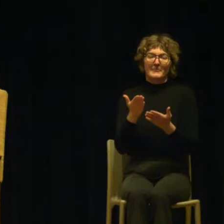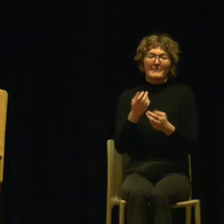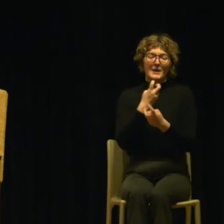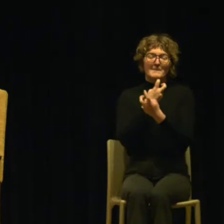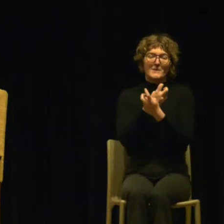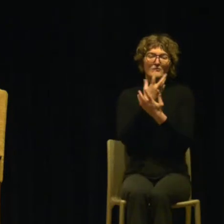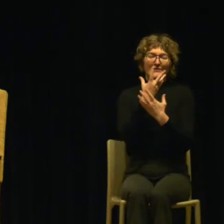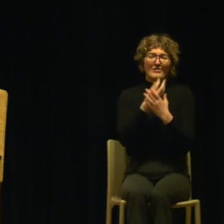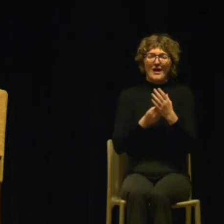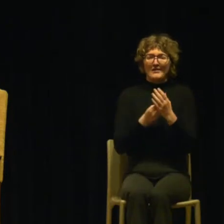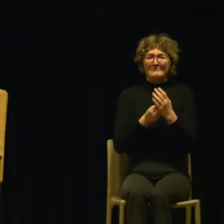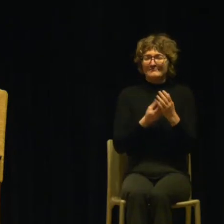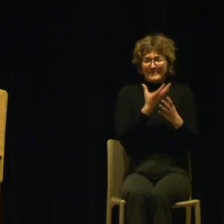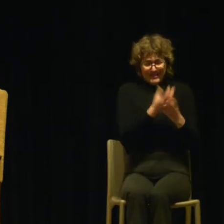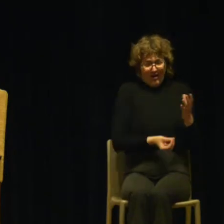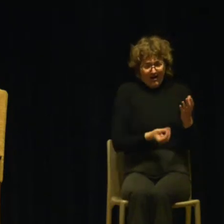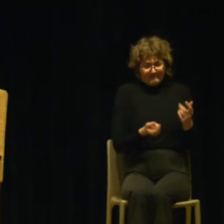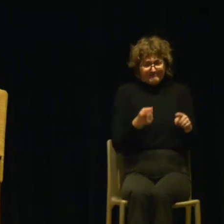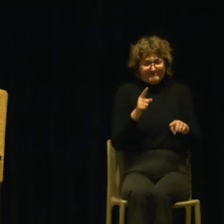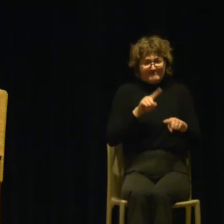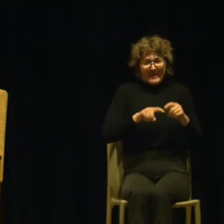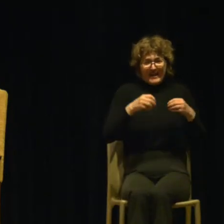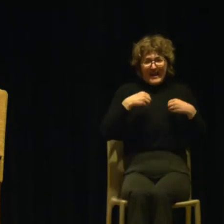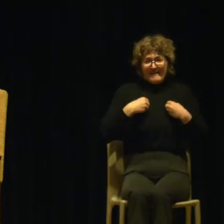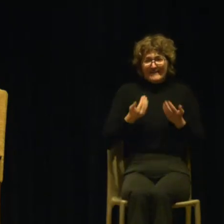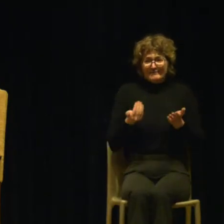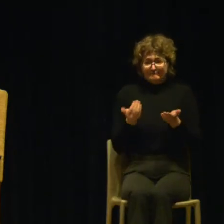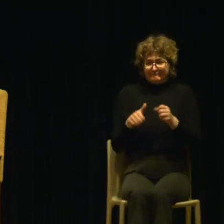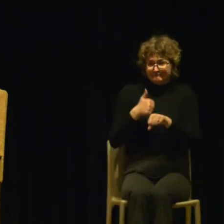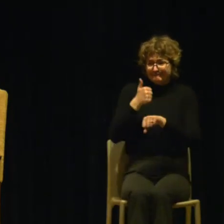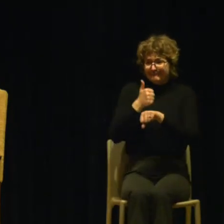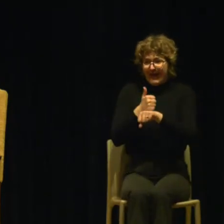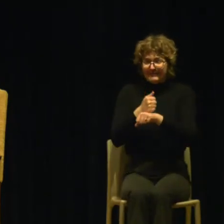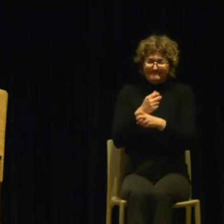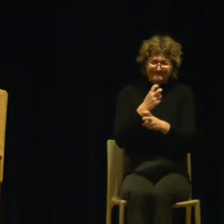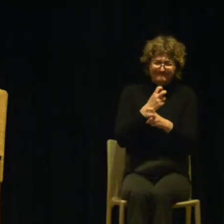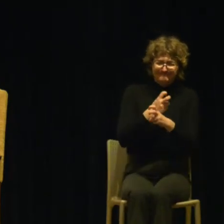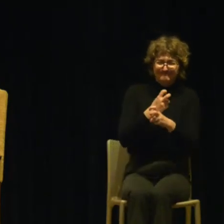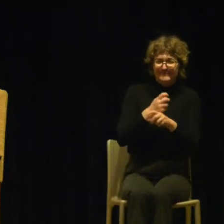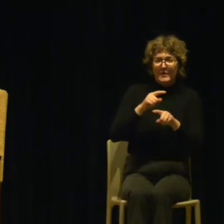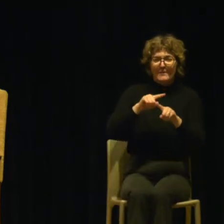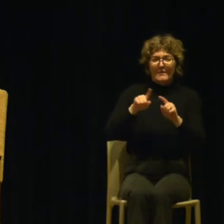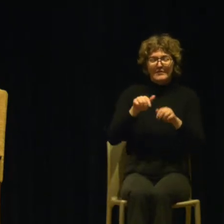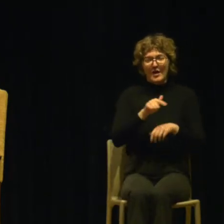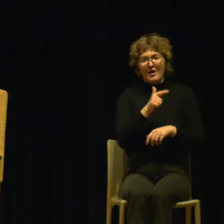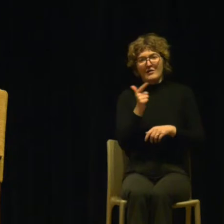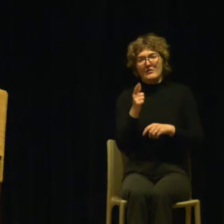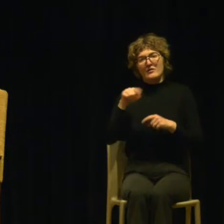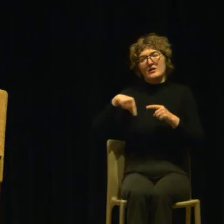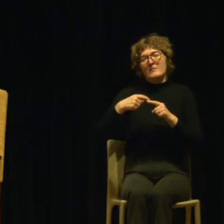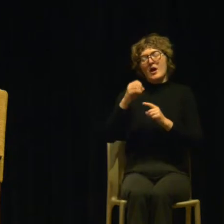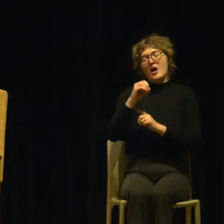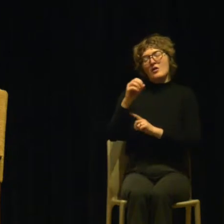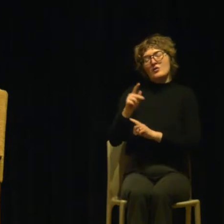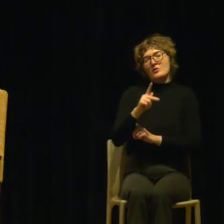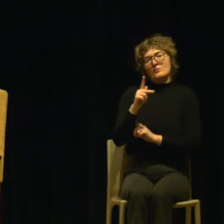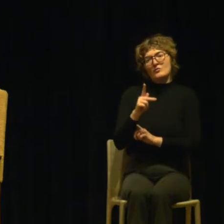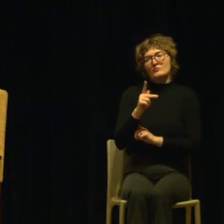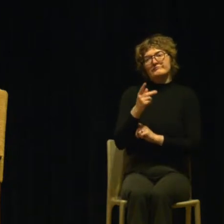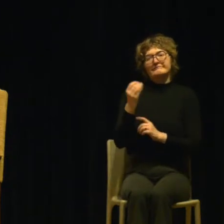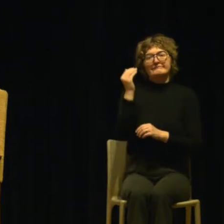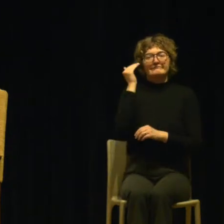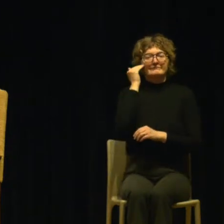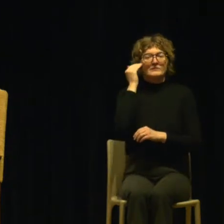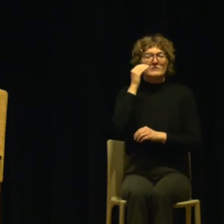it's gone. So trying to get it back is more difficult. But here's the other thing about osteoporosis, and I think that most of